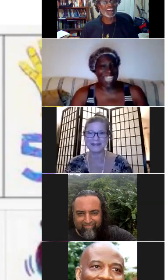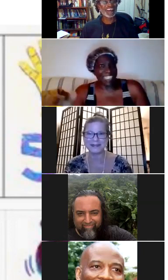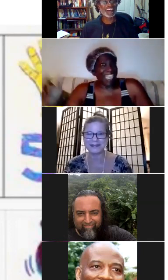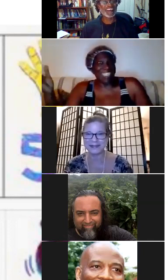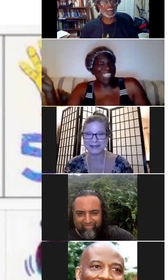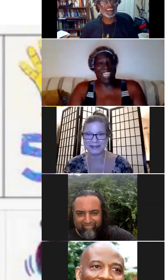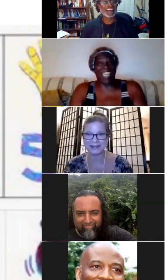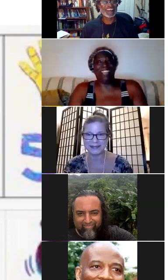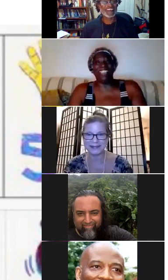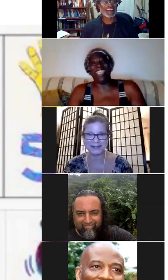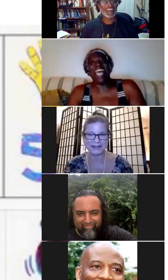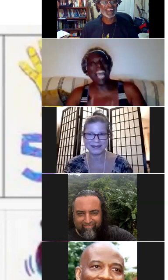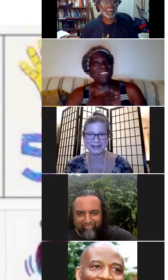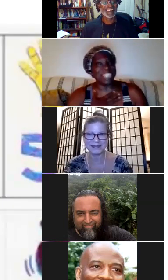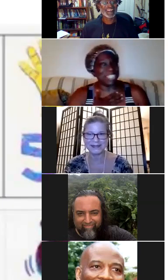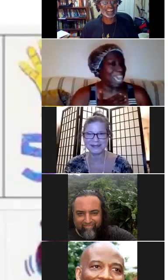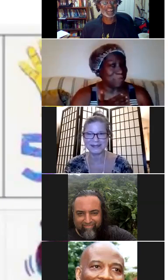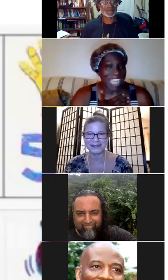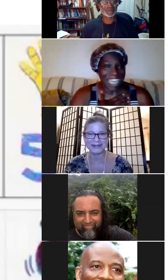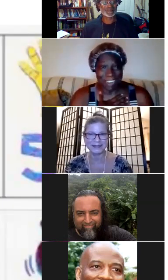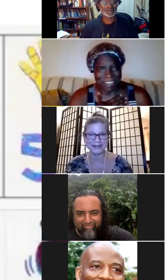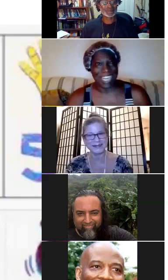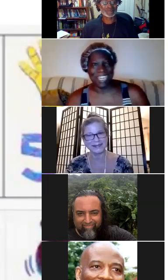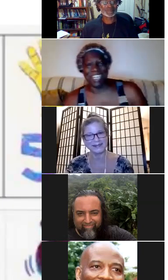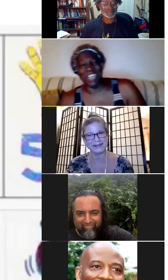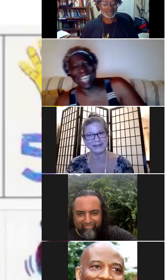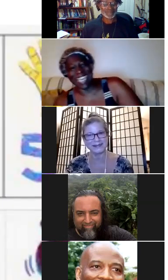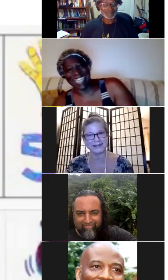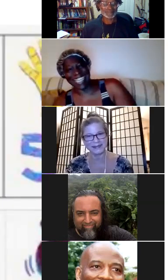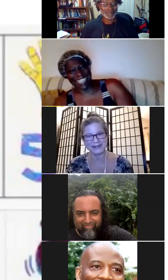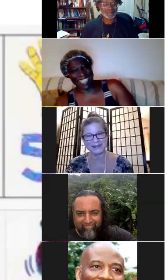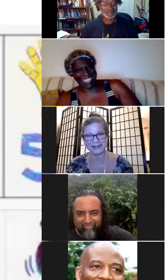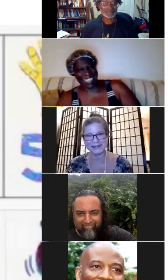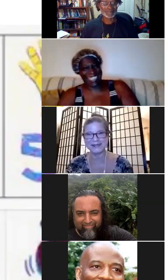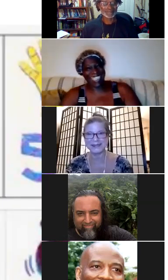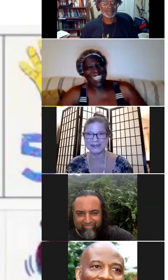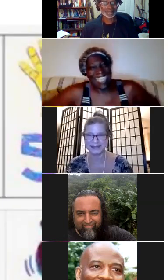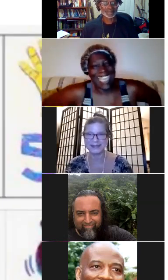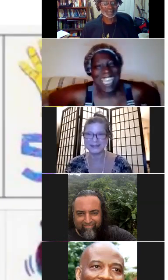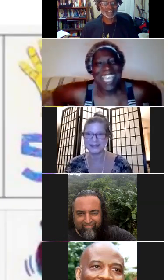message, like, right? Wrong message. I was just happy I learned it.